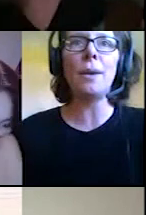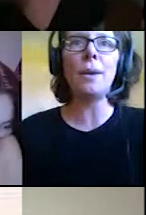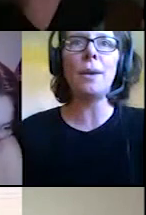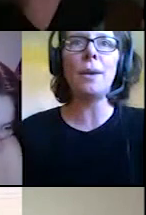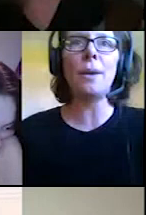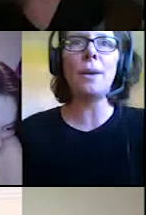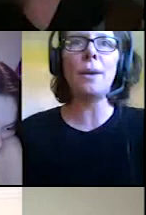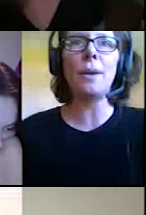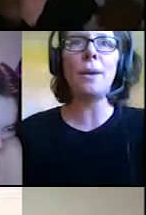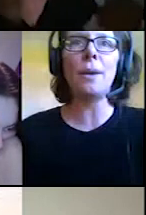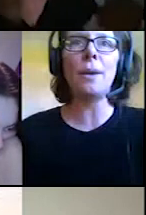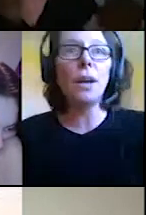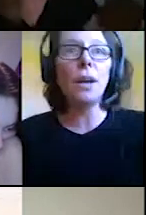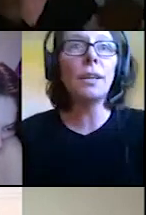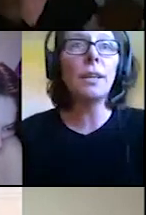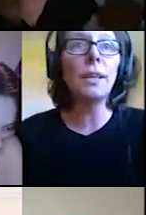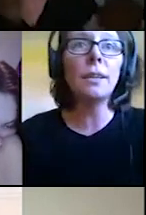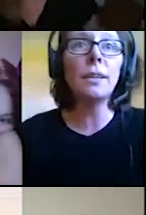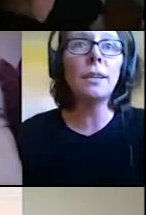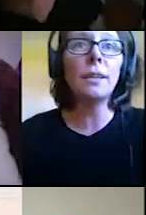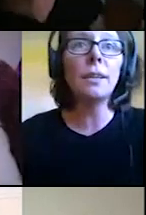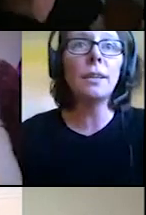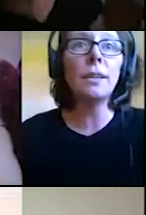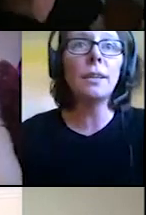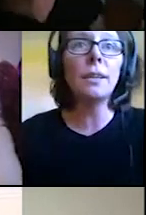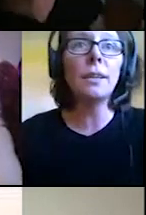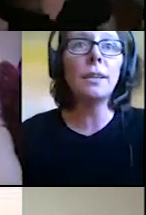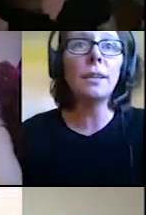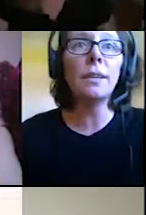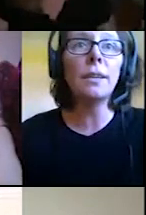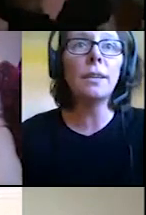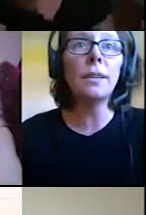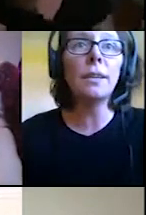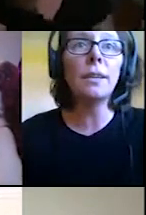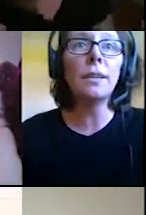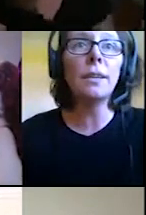do with this sort of stuff. In your group, go to choose the book that the number